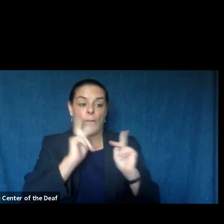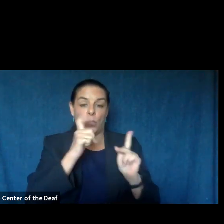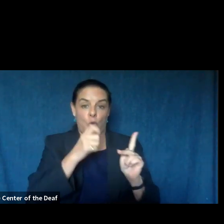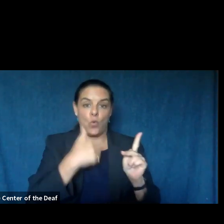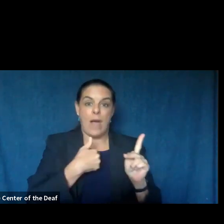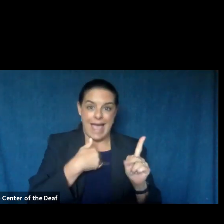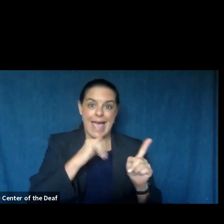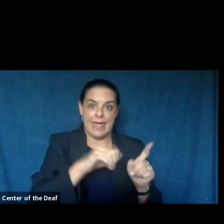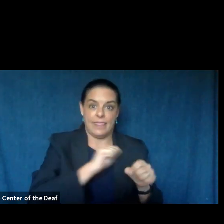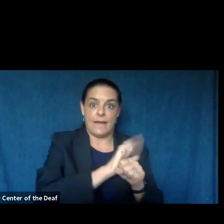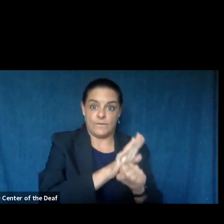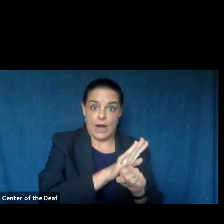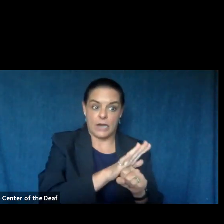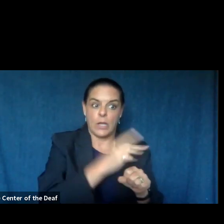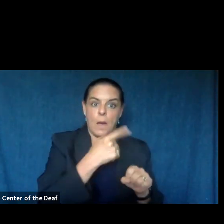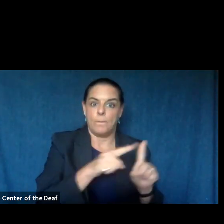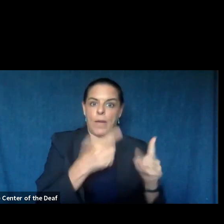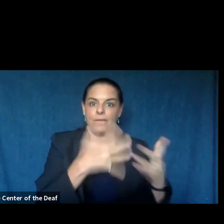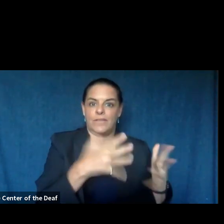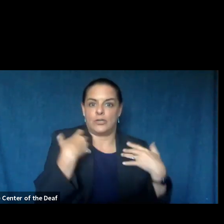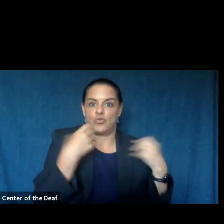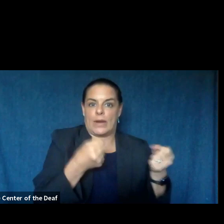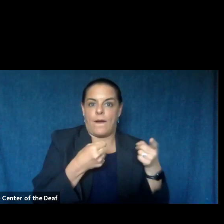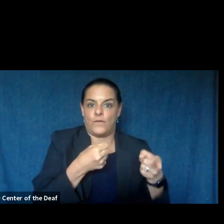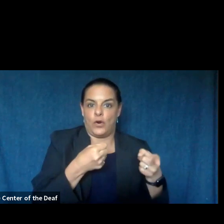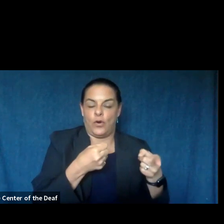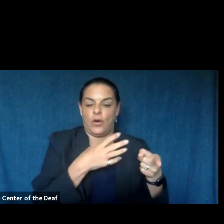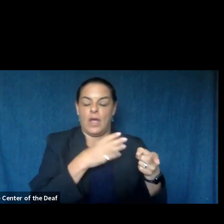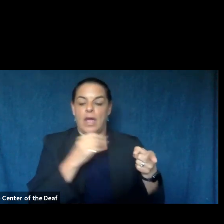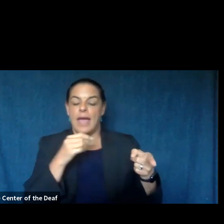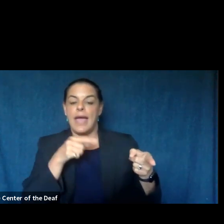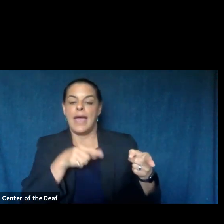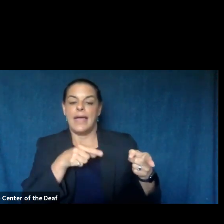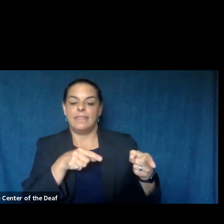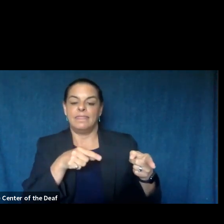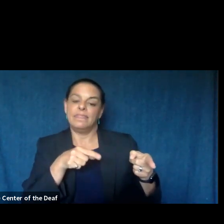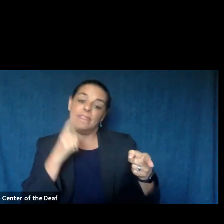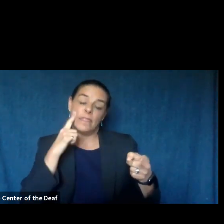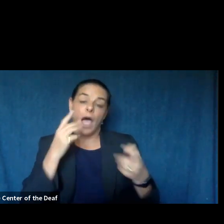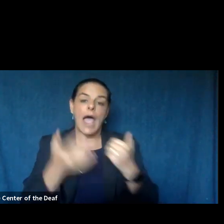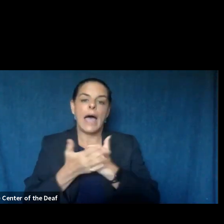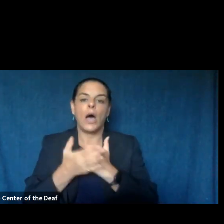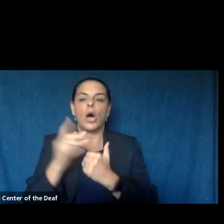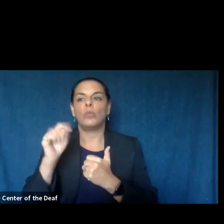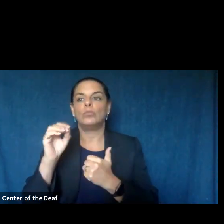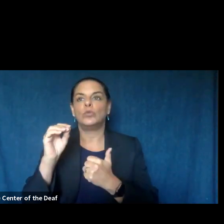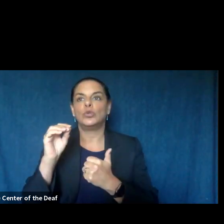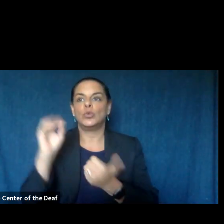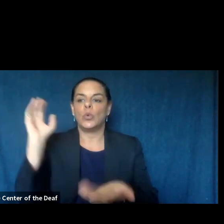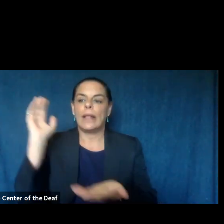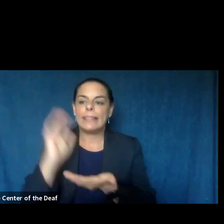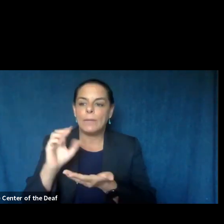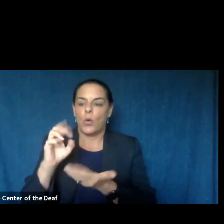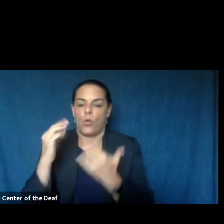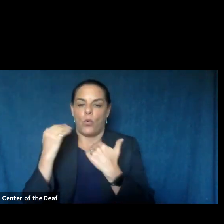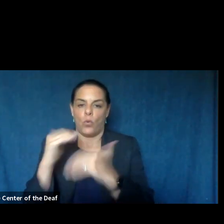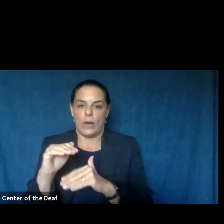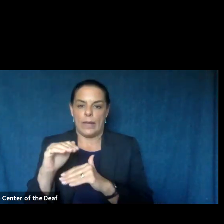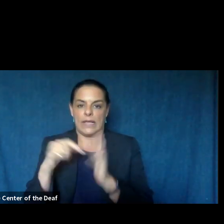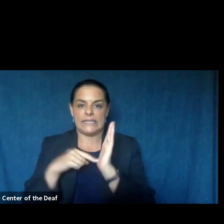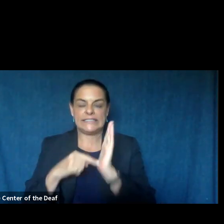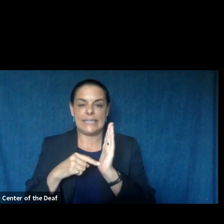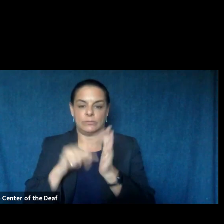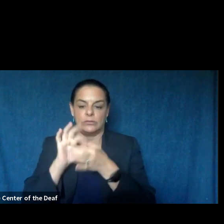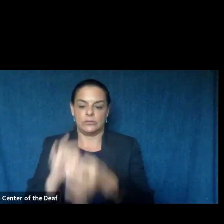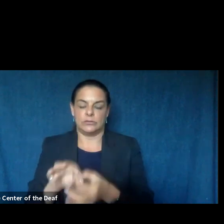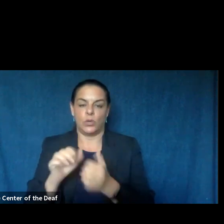infected with the virus and who have recovered, and it's thought to help mitigate or limit the symptoms